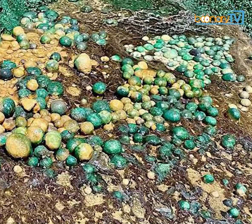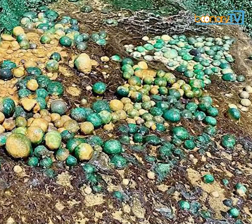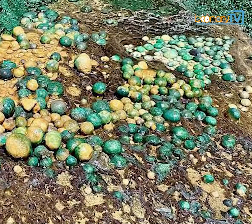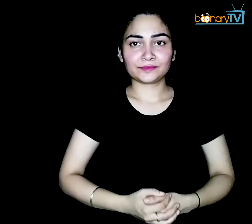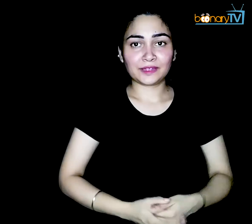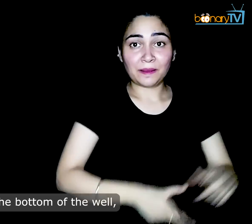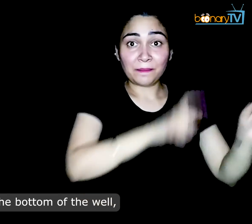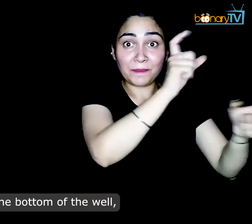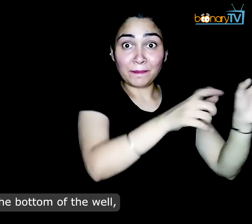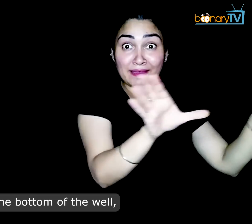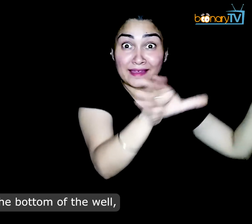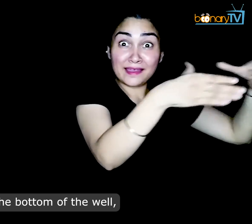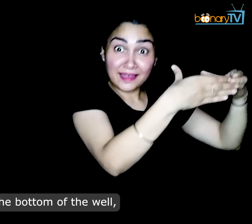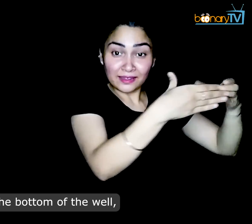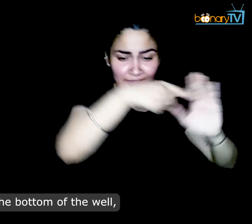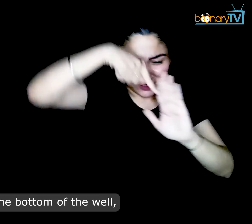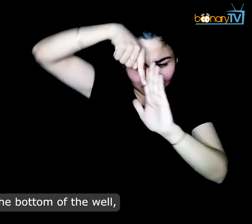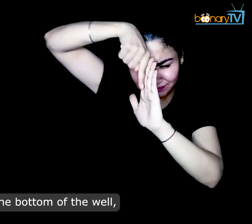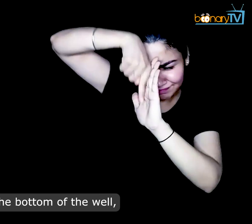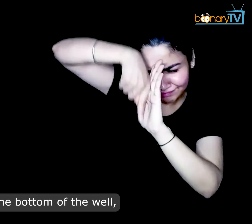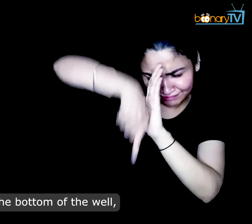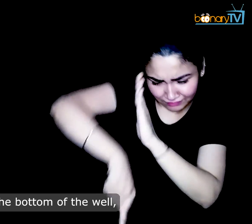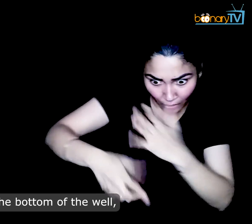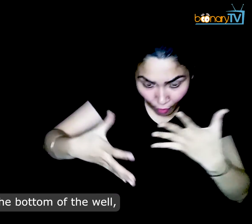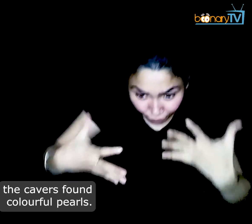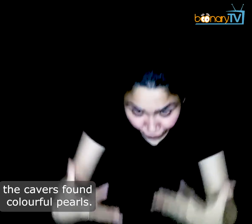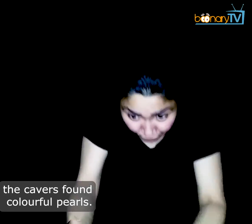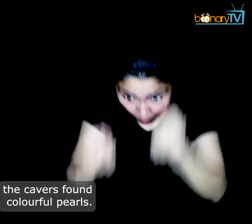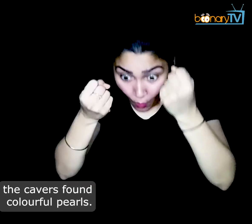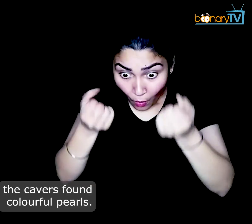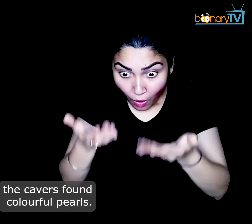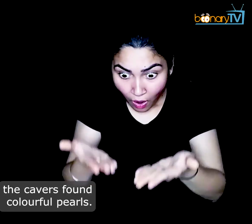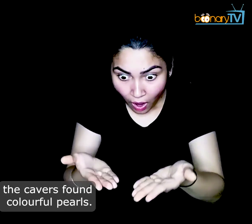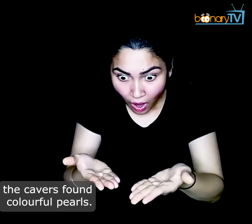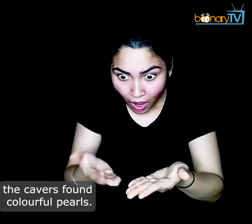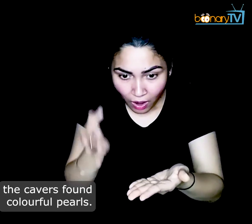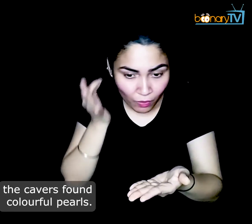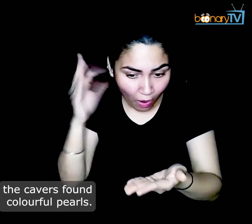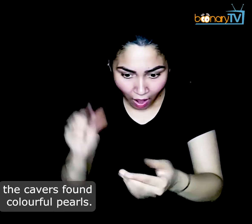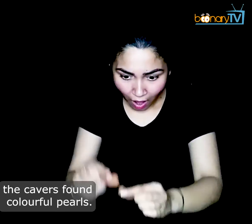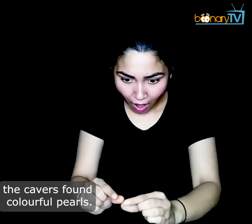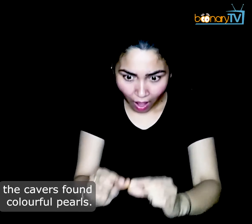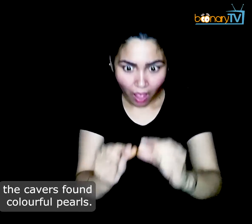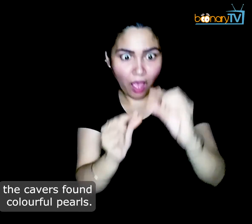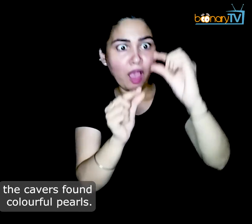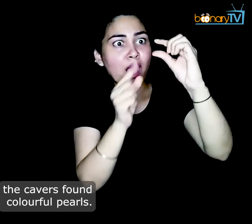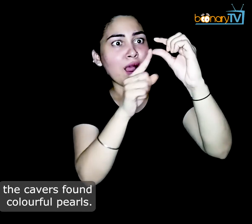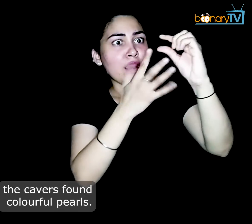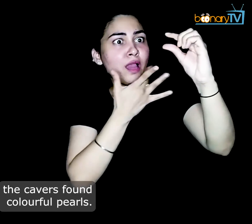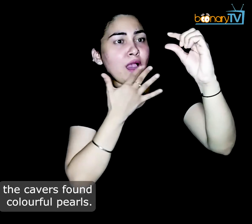At the bottom of the well, the cavers found colorful pearls.